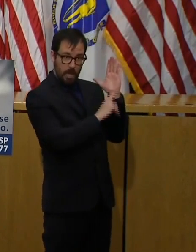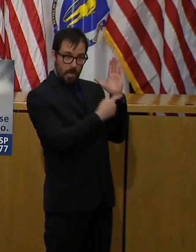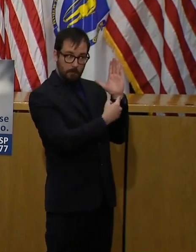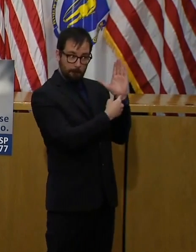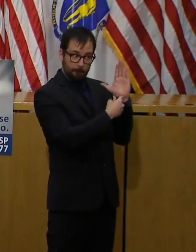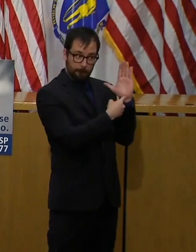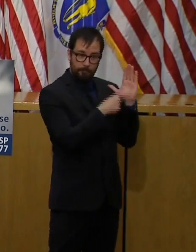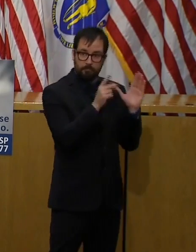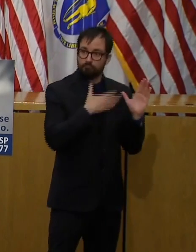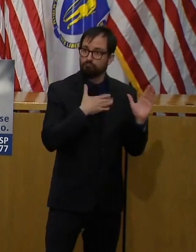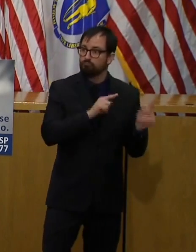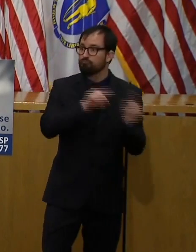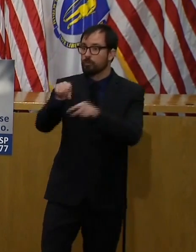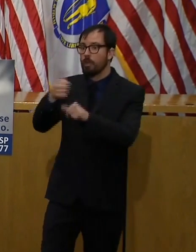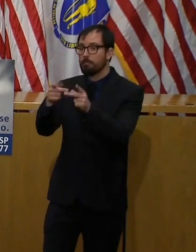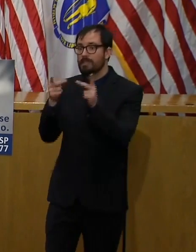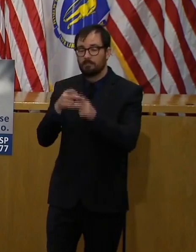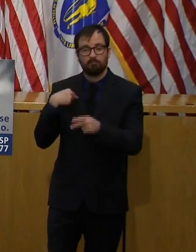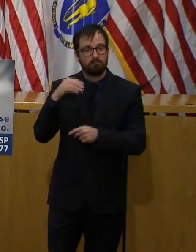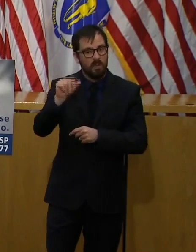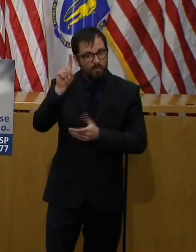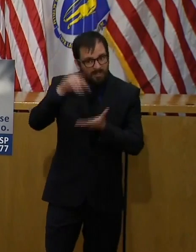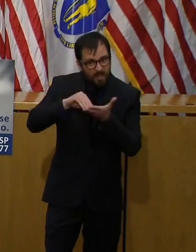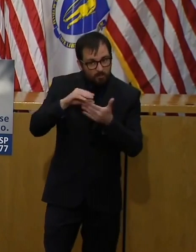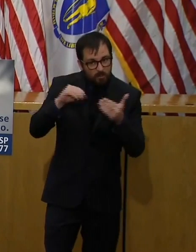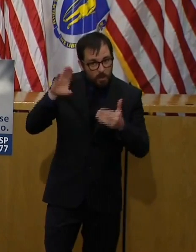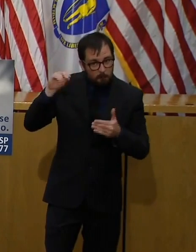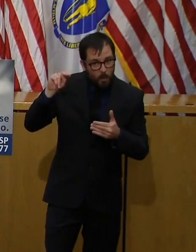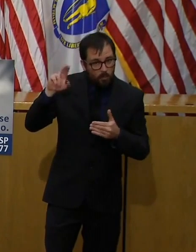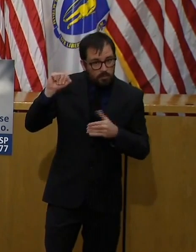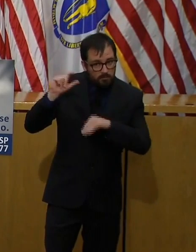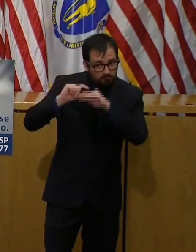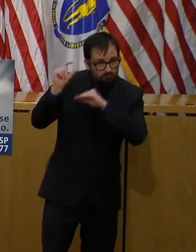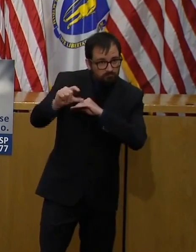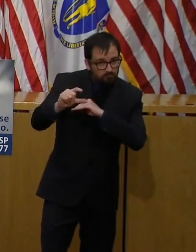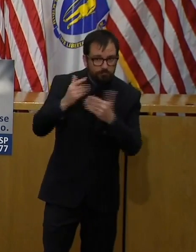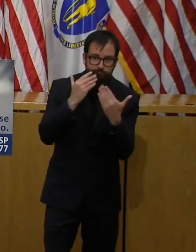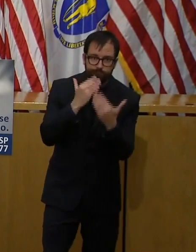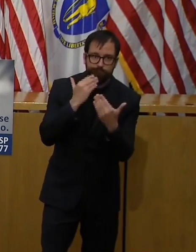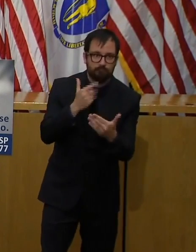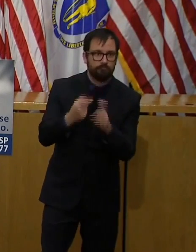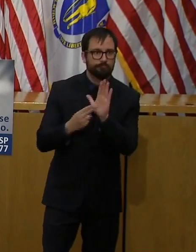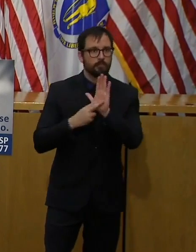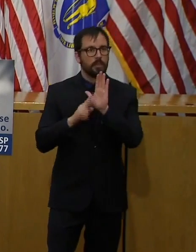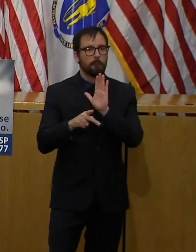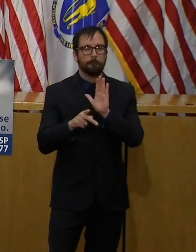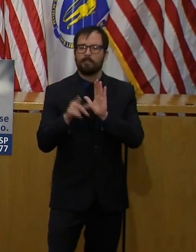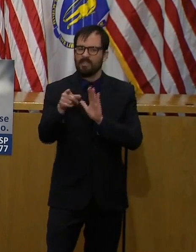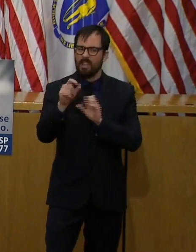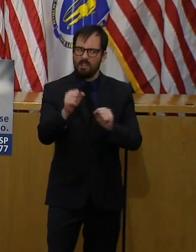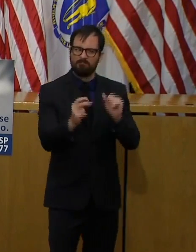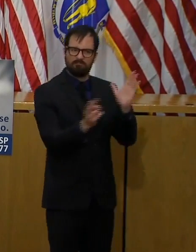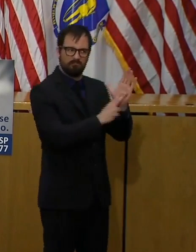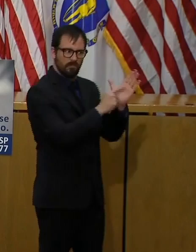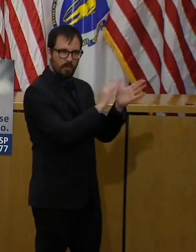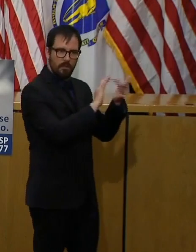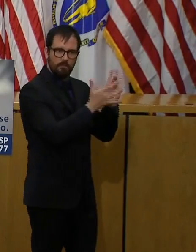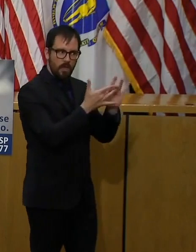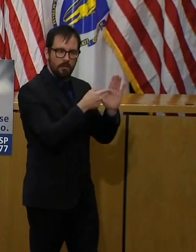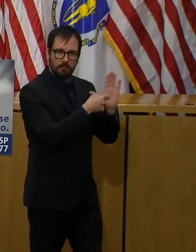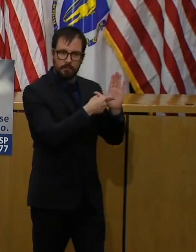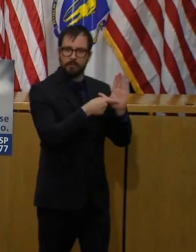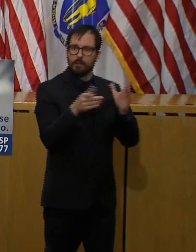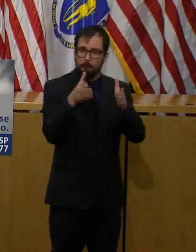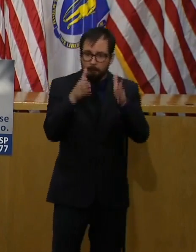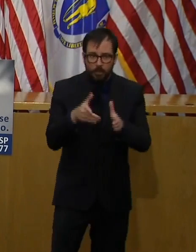we are doing our best to try to find ways of matching individuals to where we know we have the highest